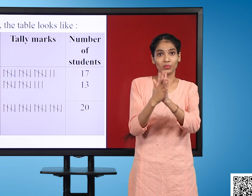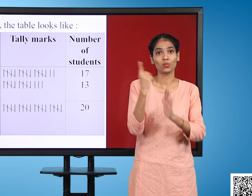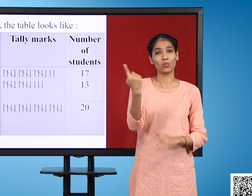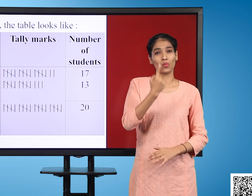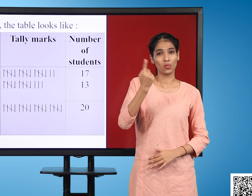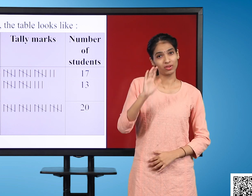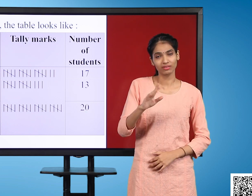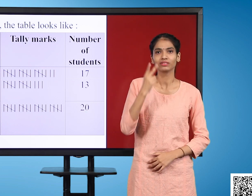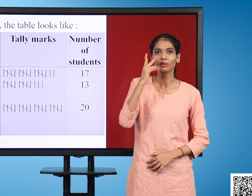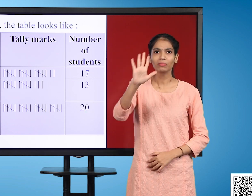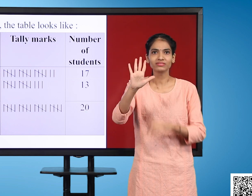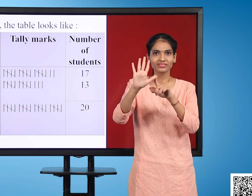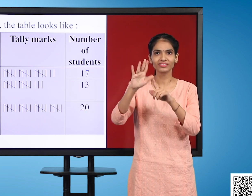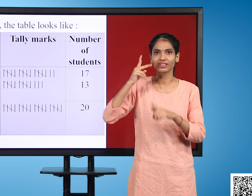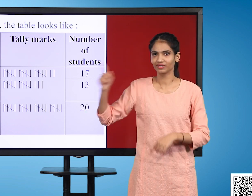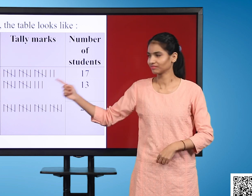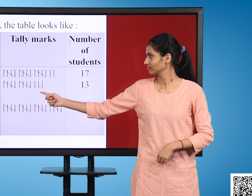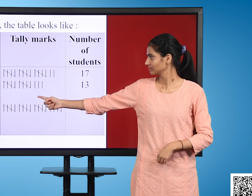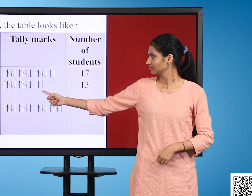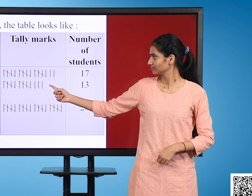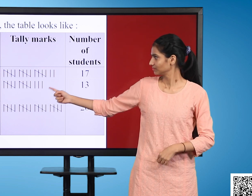Chapati only, 553, 13.